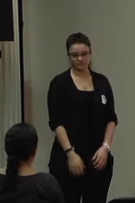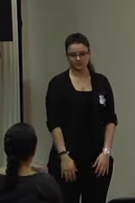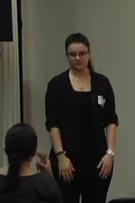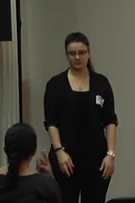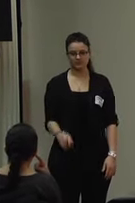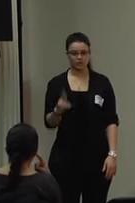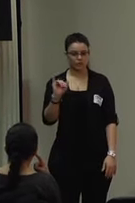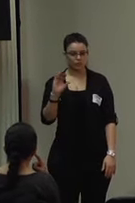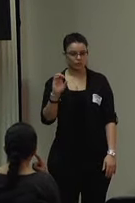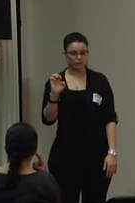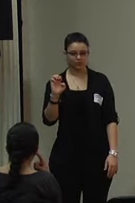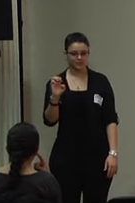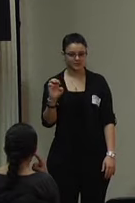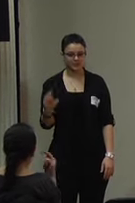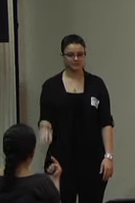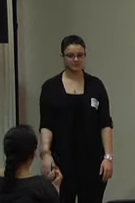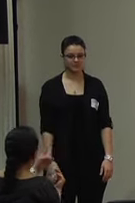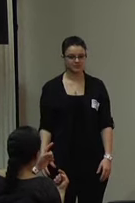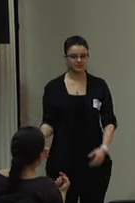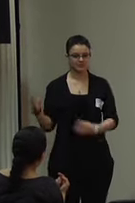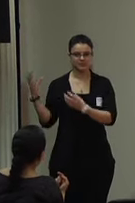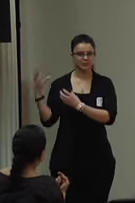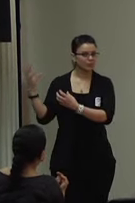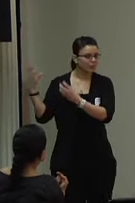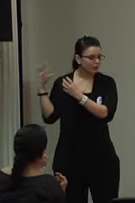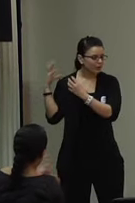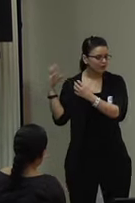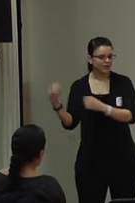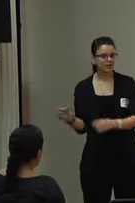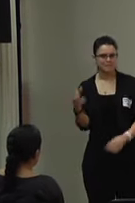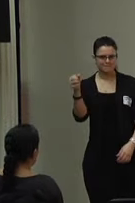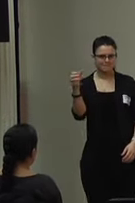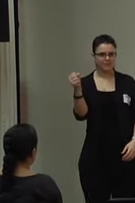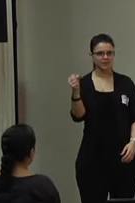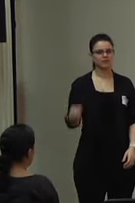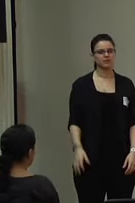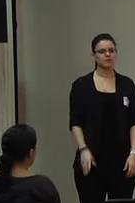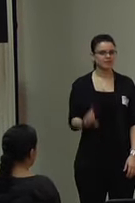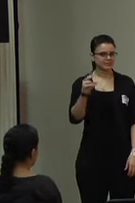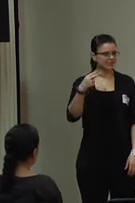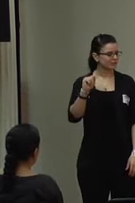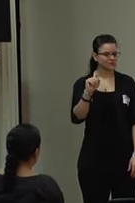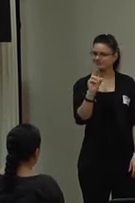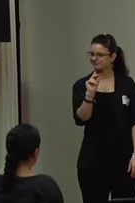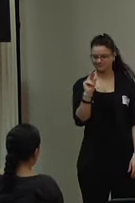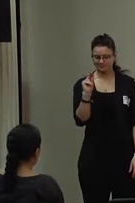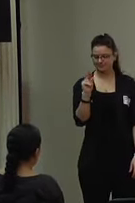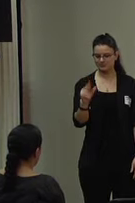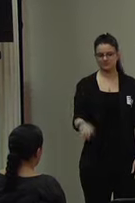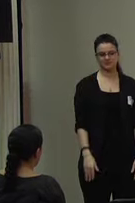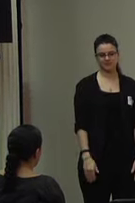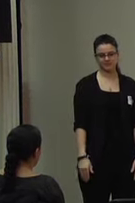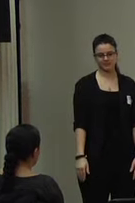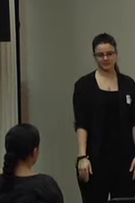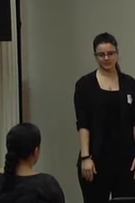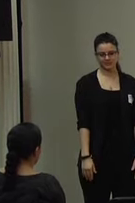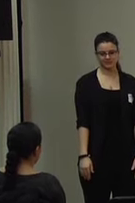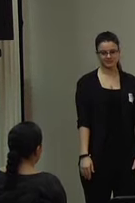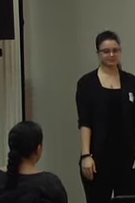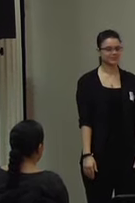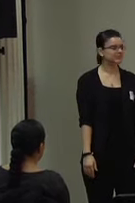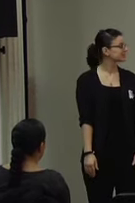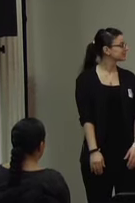and oat and soy and coconut and hemp milk. And hemp milk does not have THC in it. It does have great omega 3, 6, and 9.